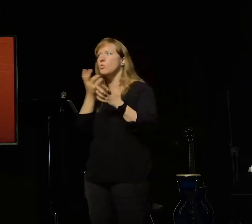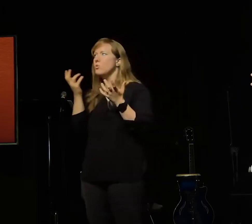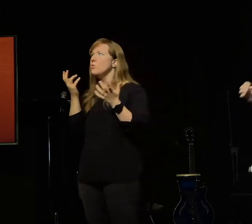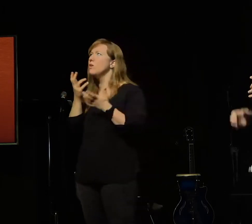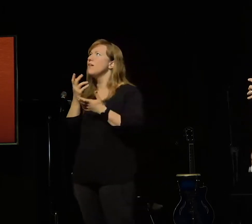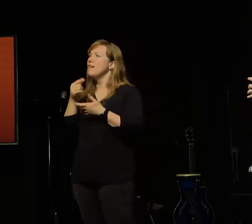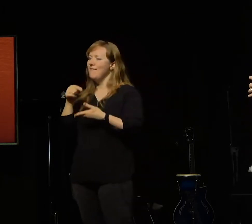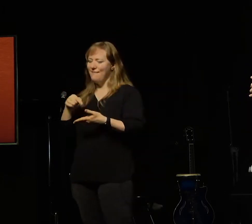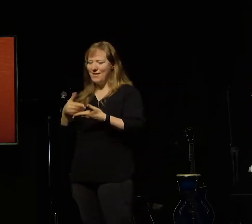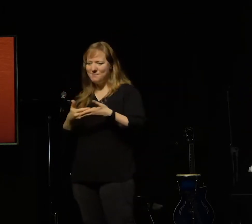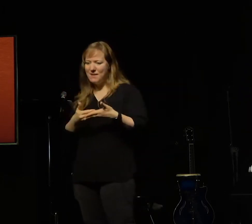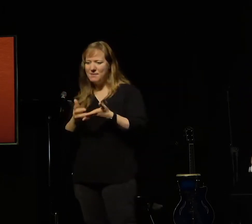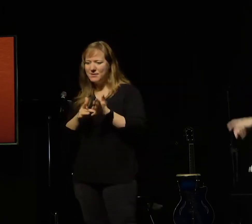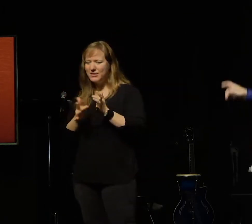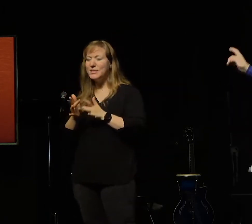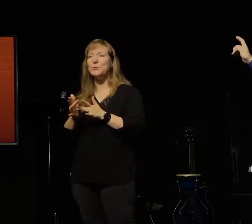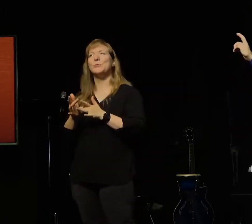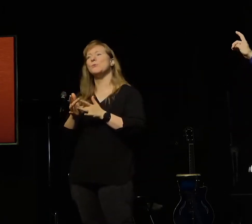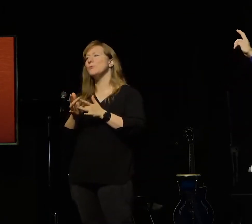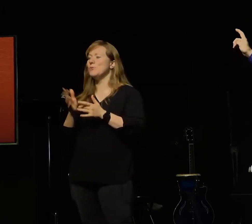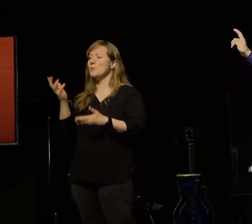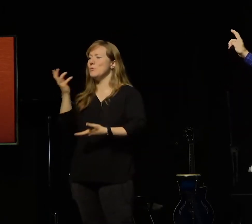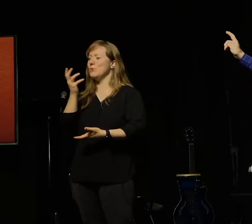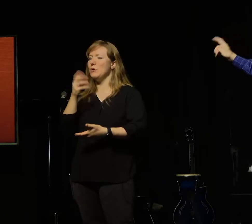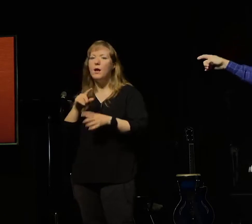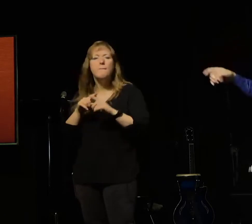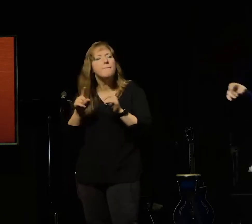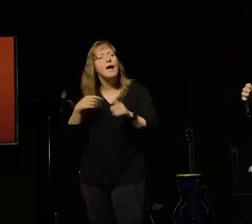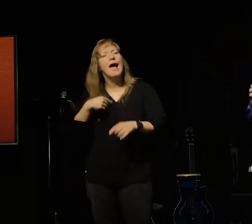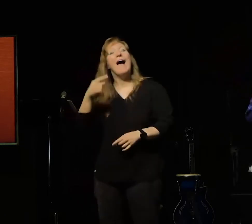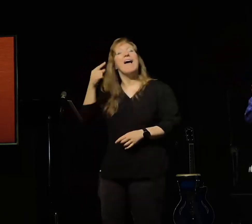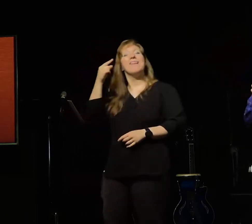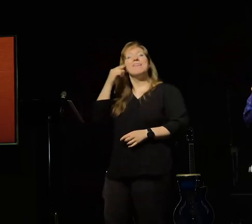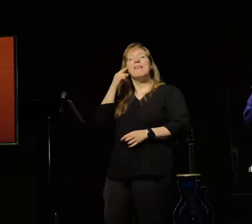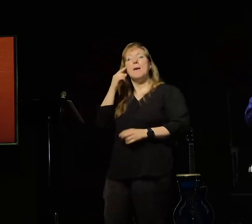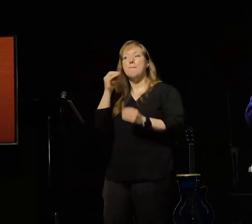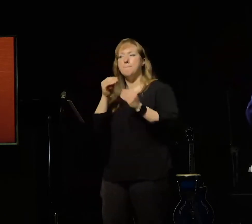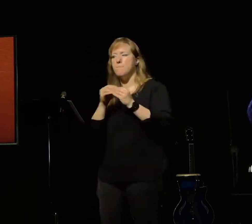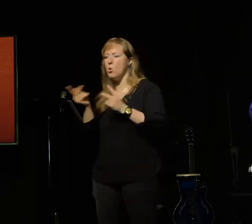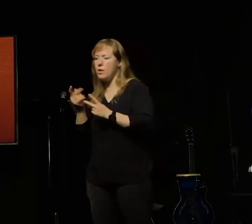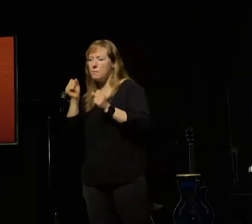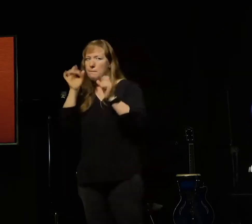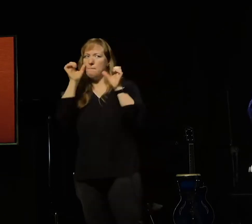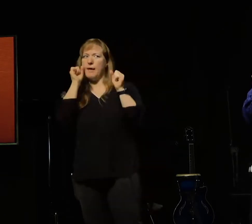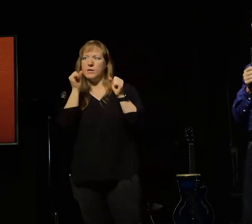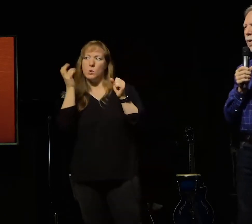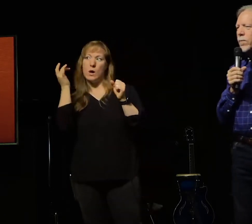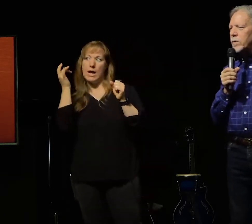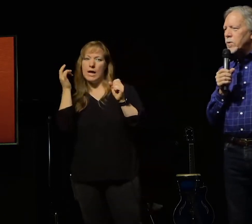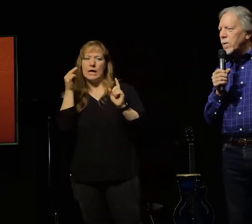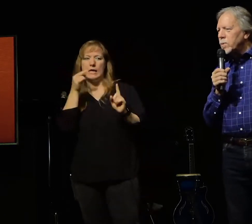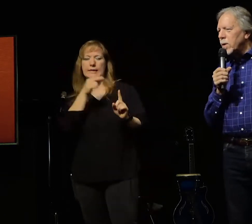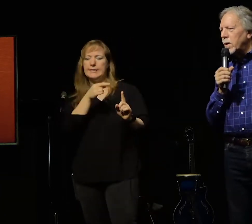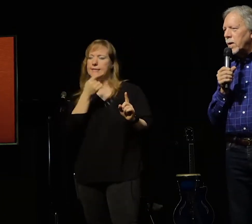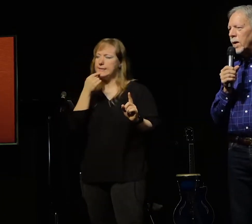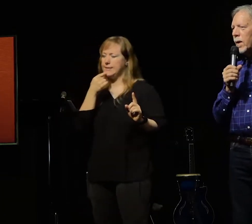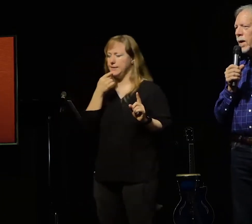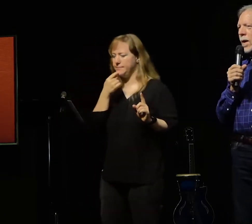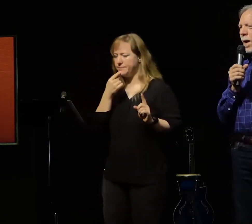that Jesus represented. But I think they were amazed because of what he said in that previous